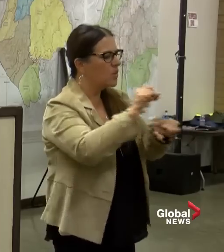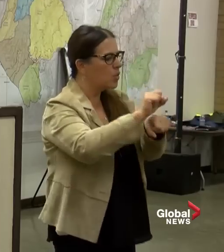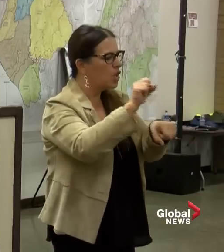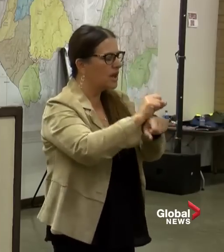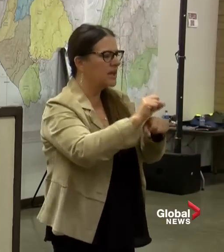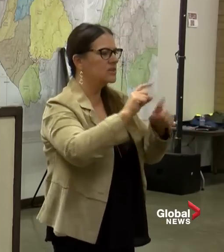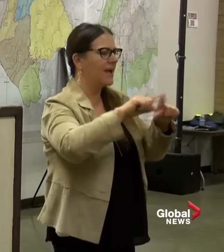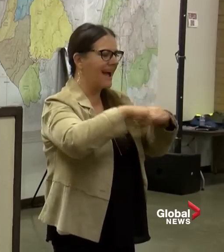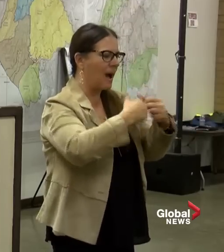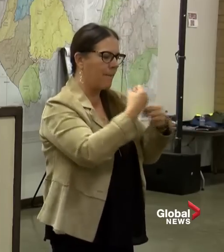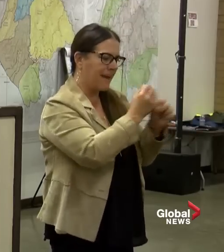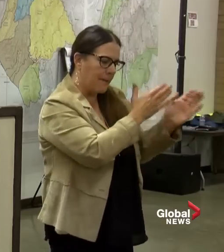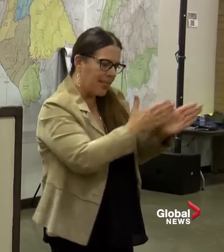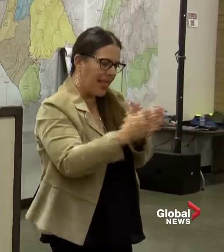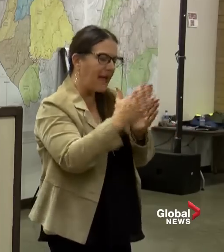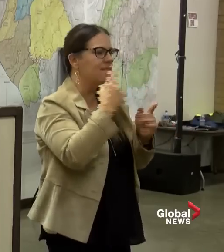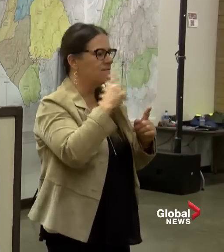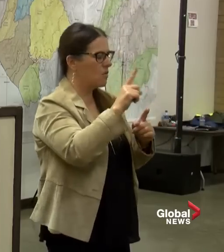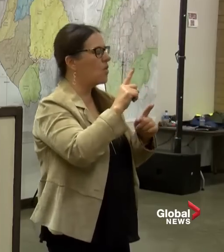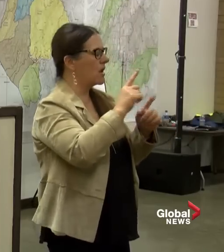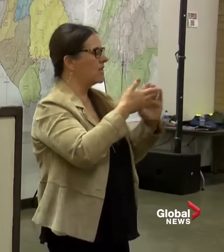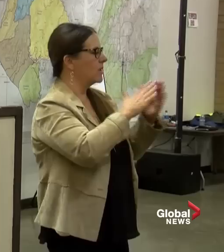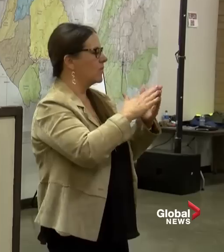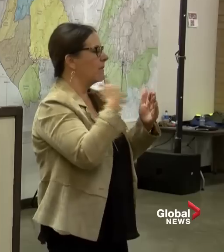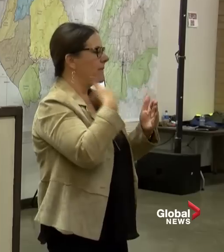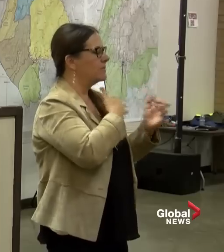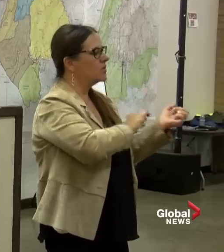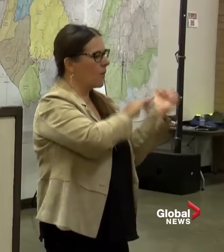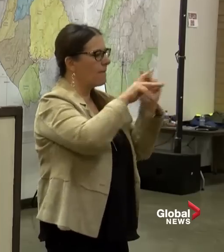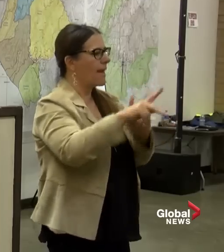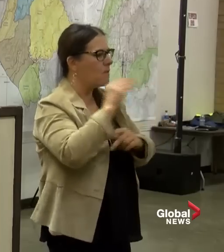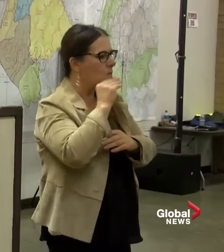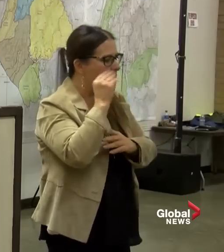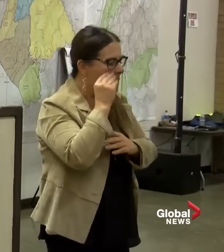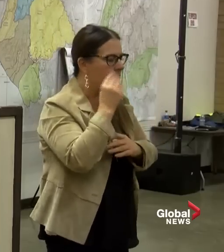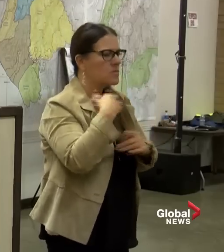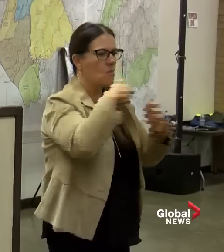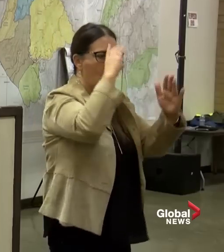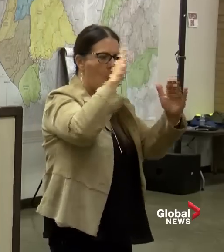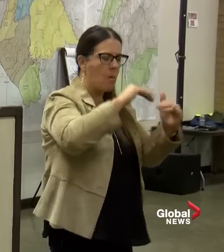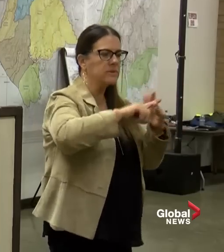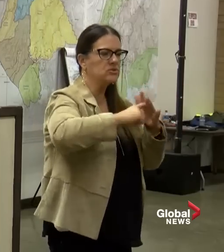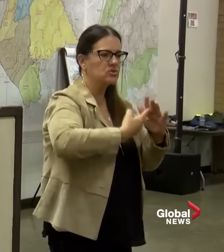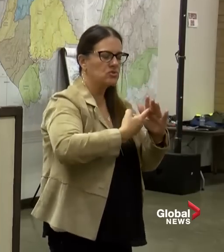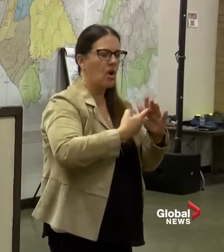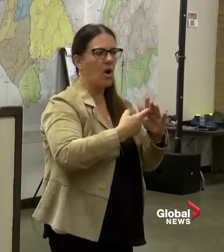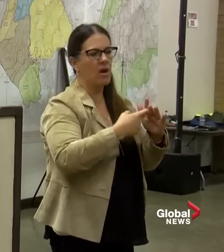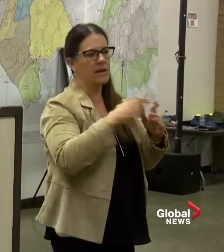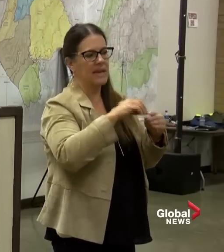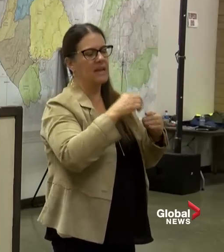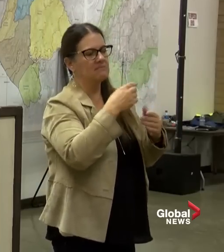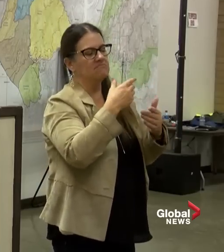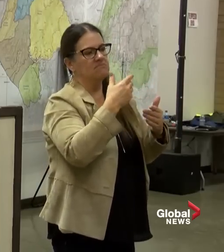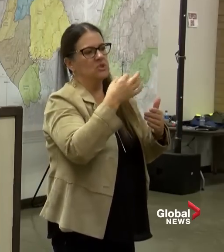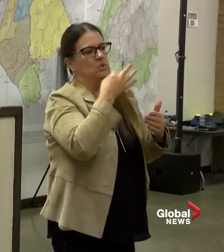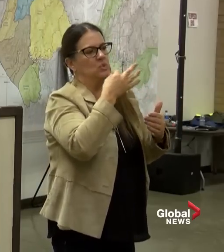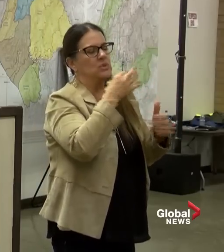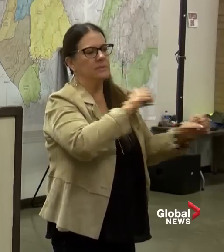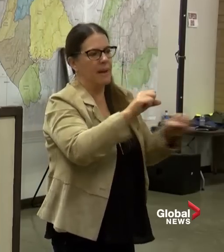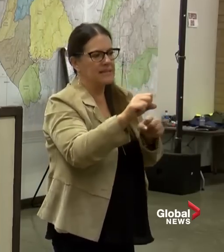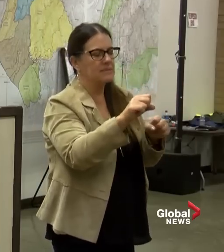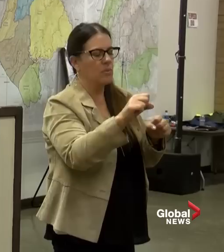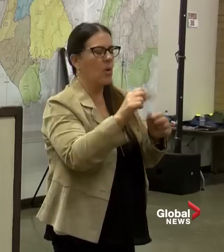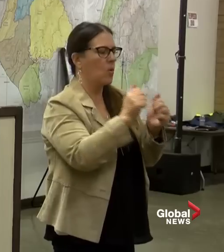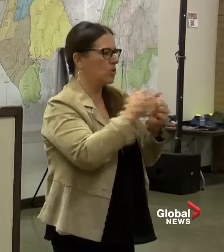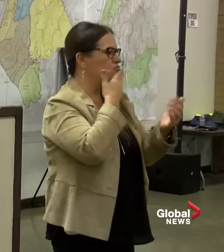plan for re-entry into the Paradise community, and we're hoping to begin the re-entry in the coming days with a structured